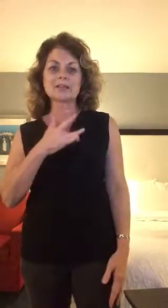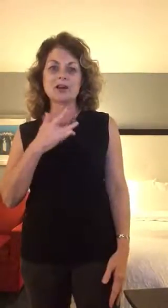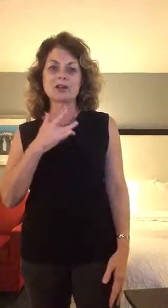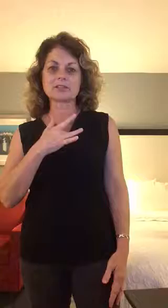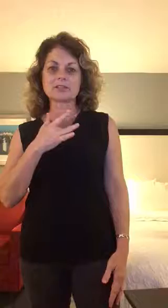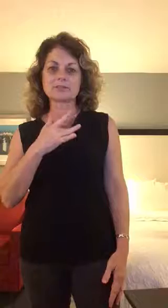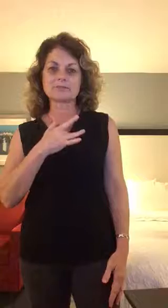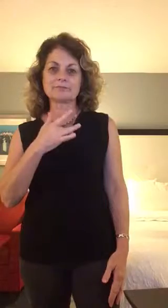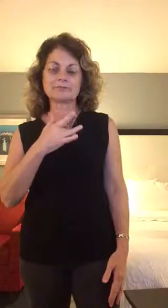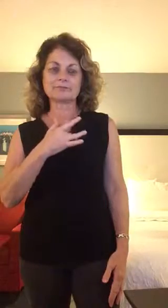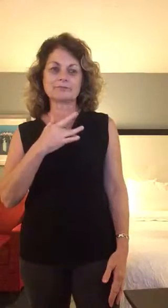is heart.